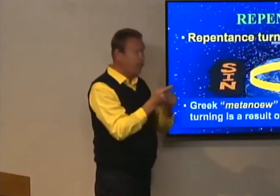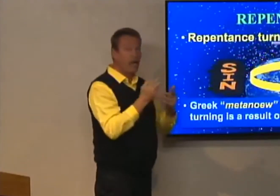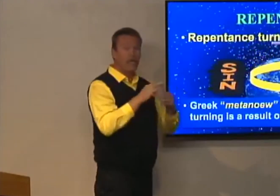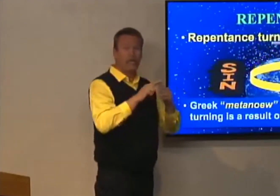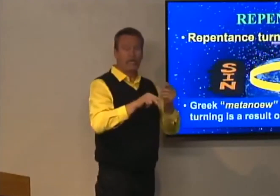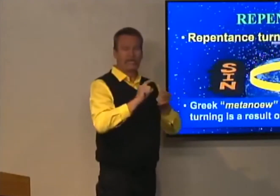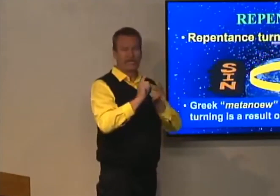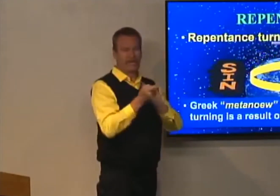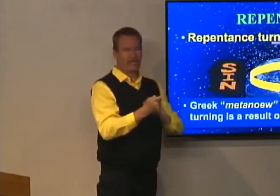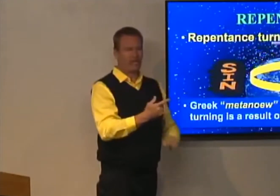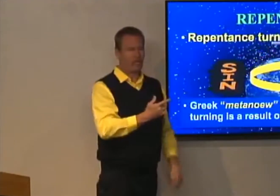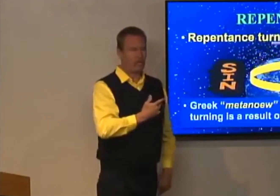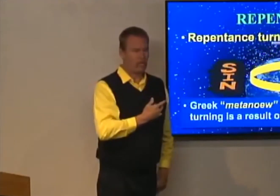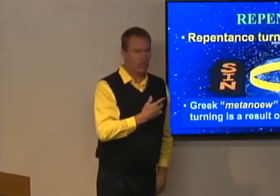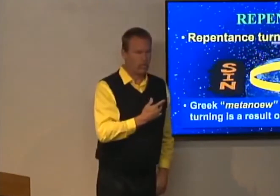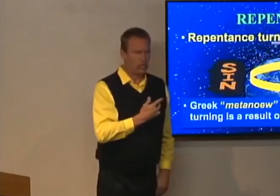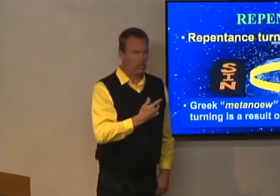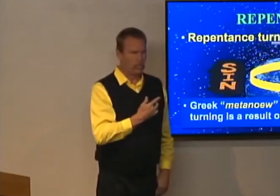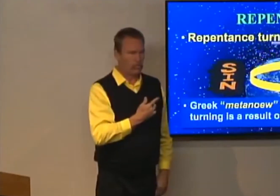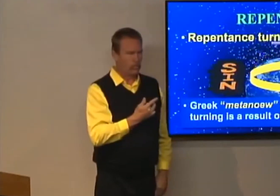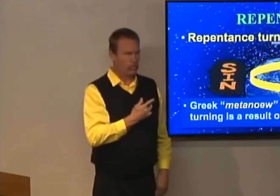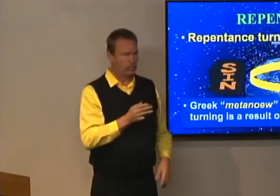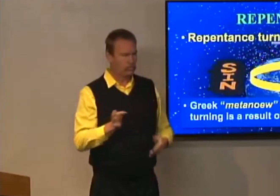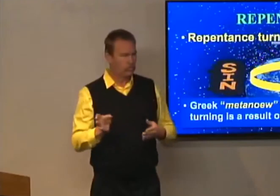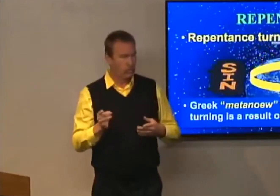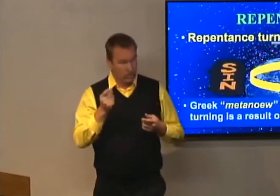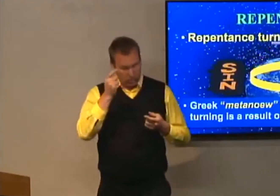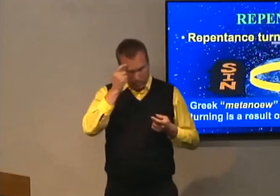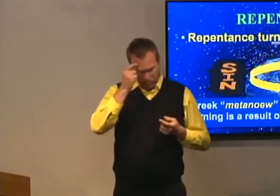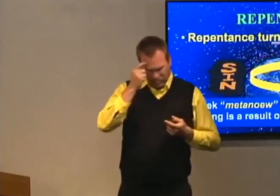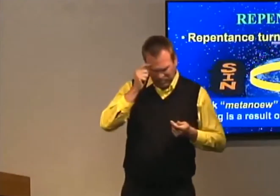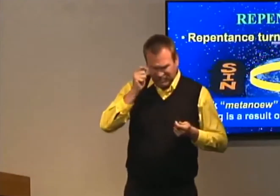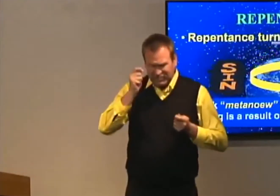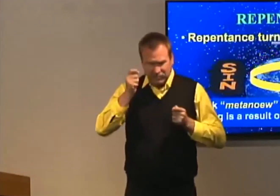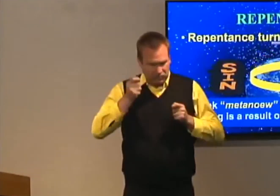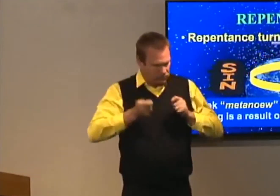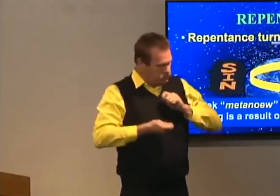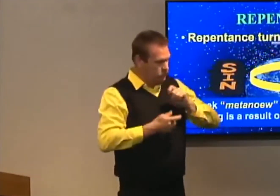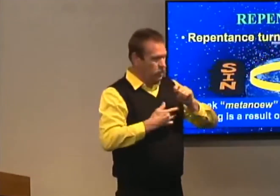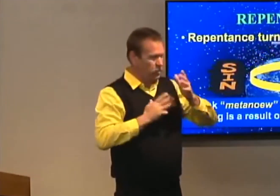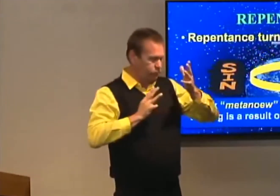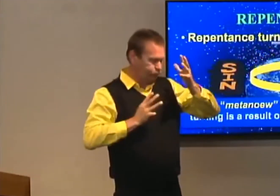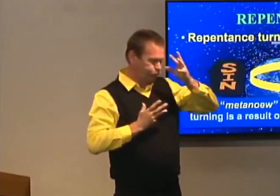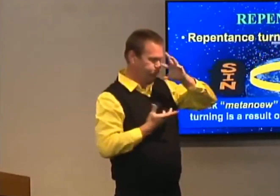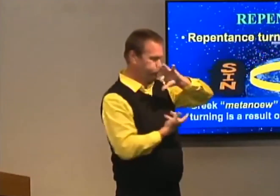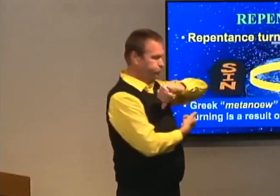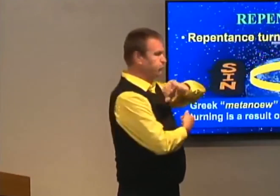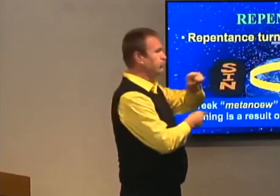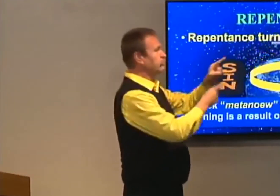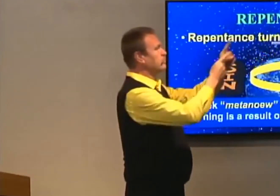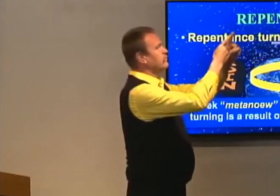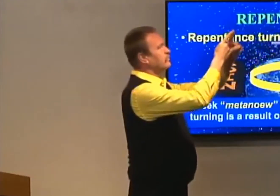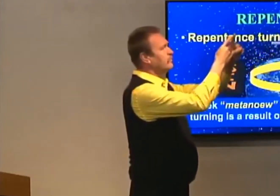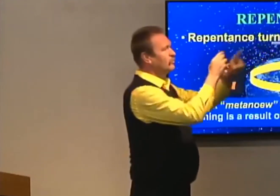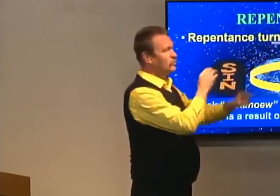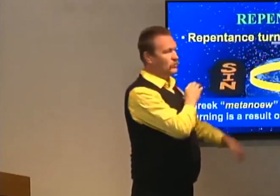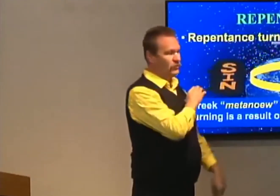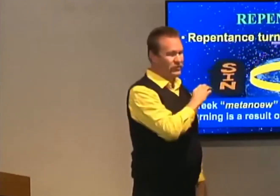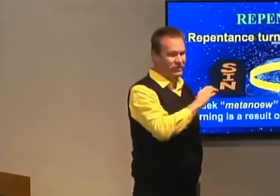turning is a result of a change in heart. It's this idea of the mind and heart changing and